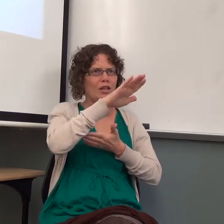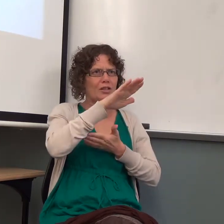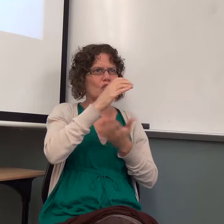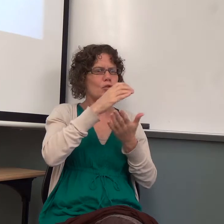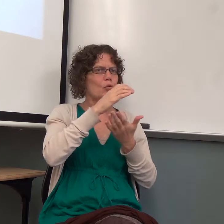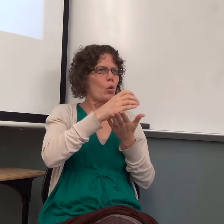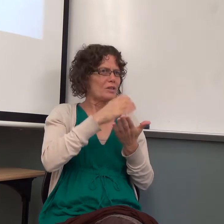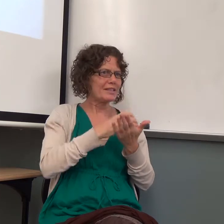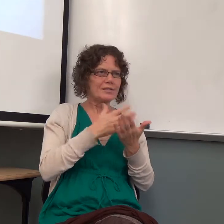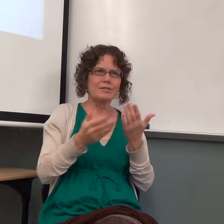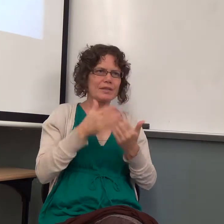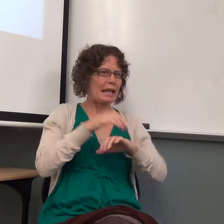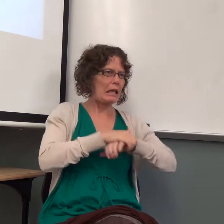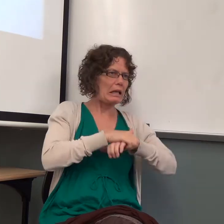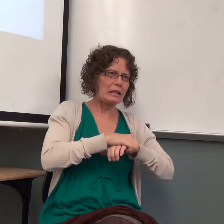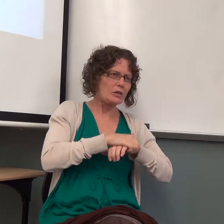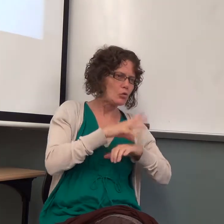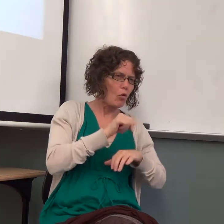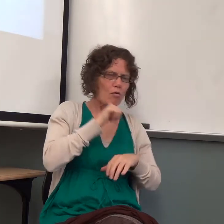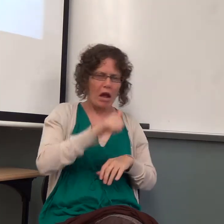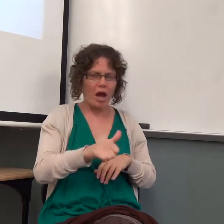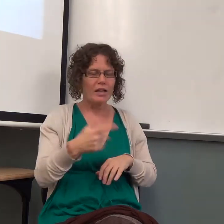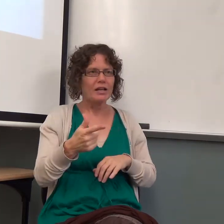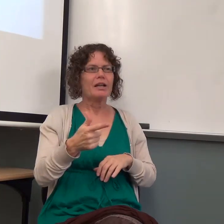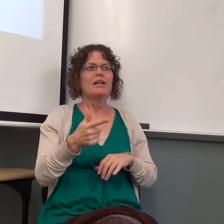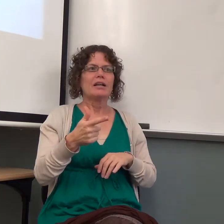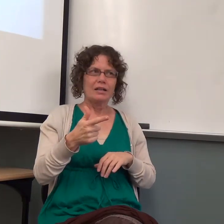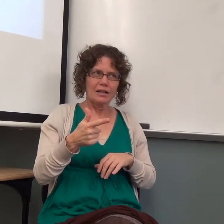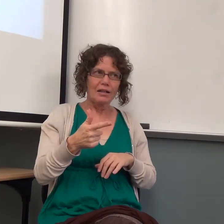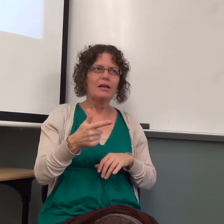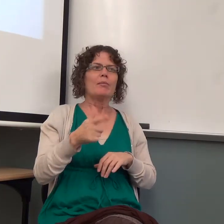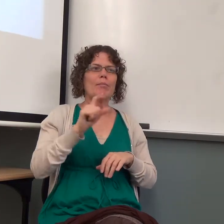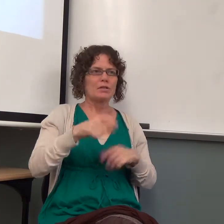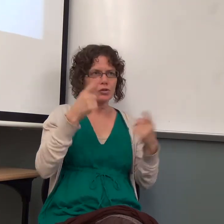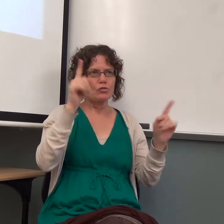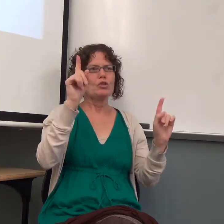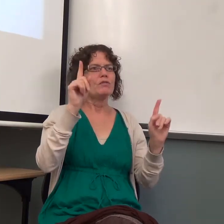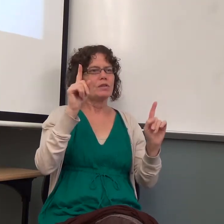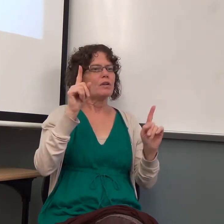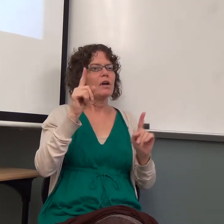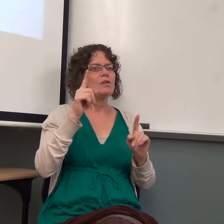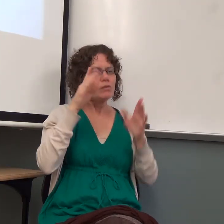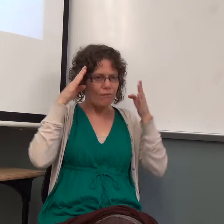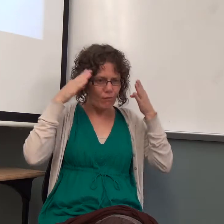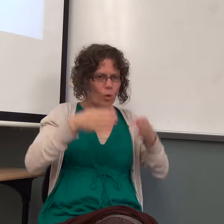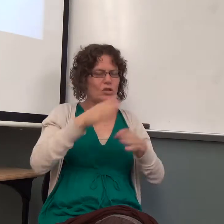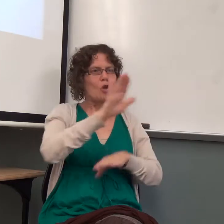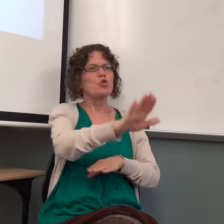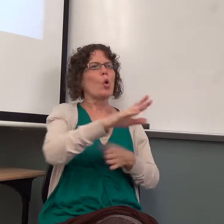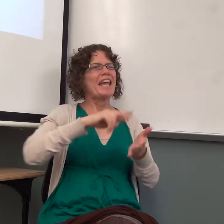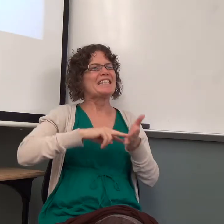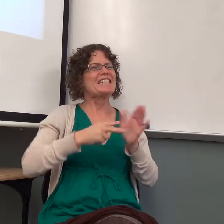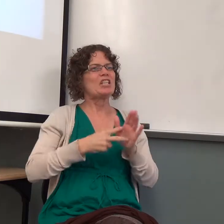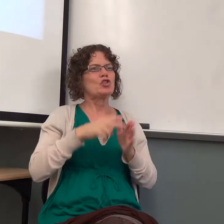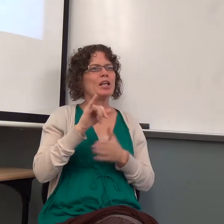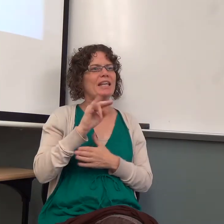achieve. It's to focus on your intention. So what is your intention in writing? Is it to get a grade from me?